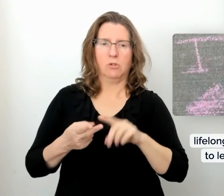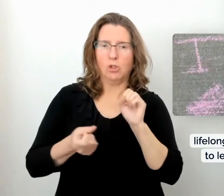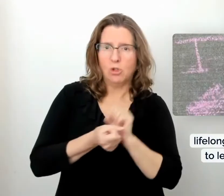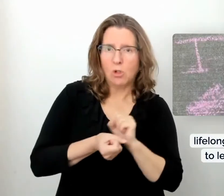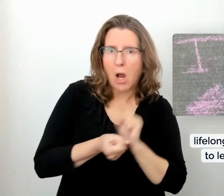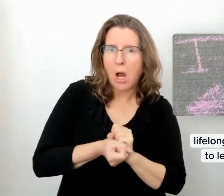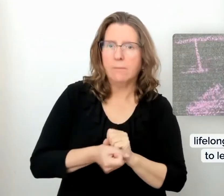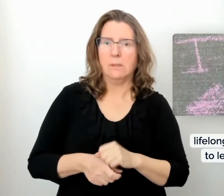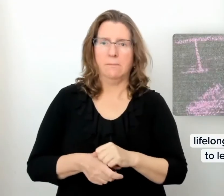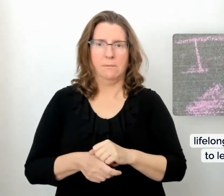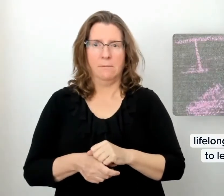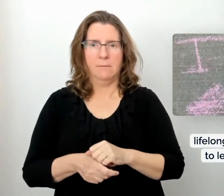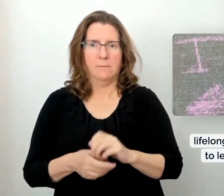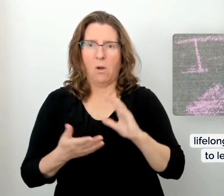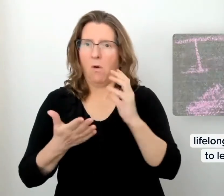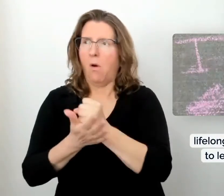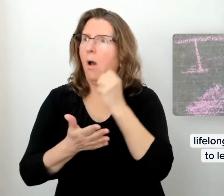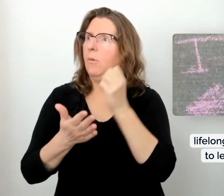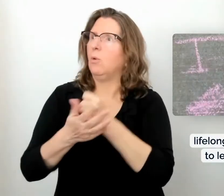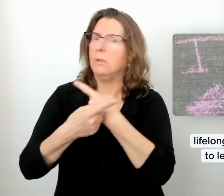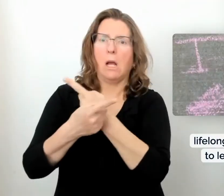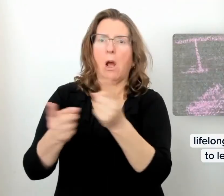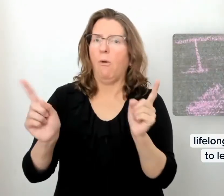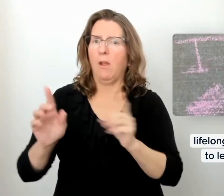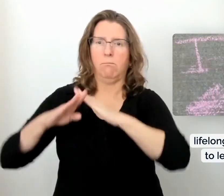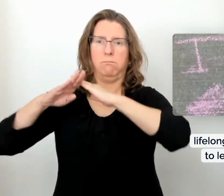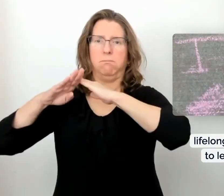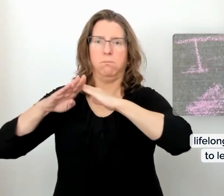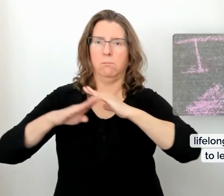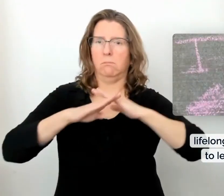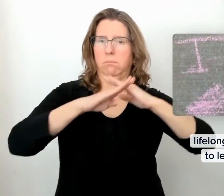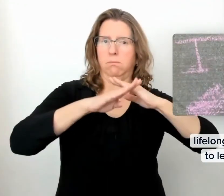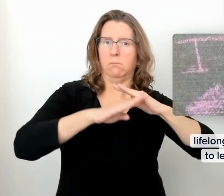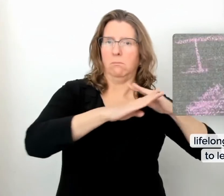There are many barriers for those who don't do well in school.